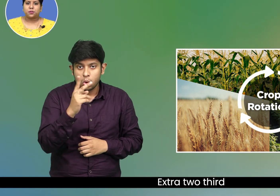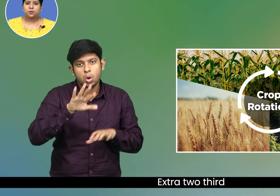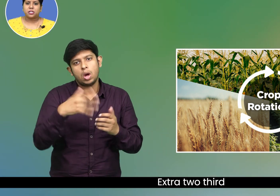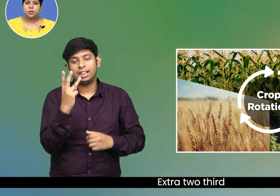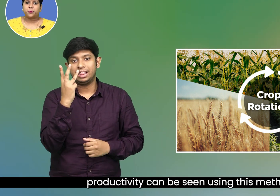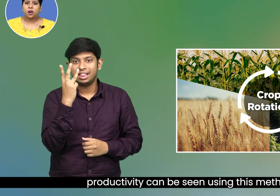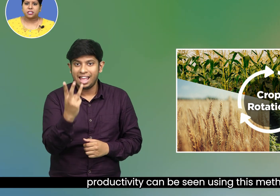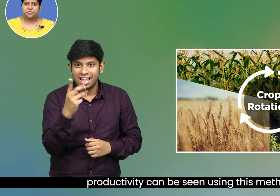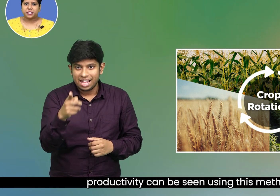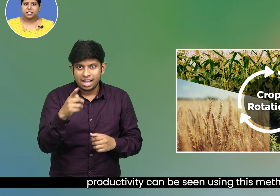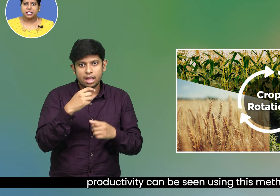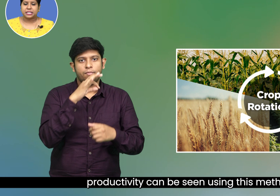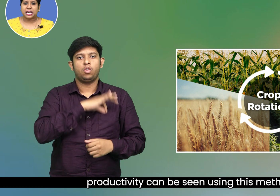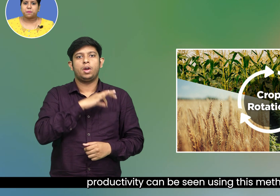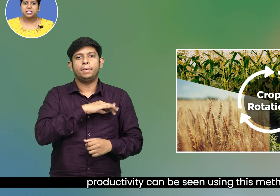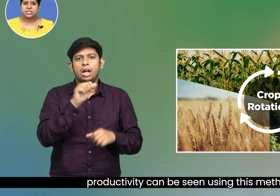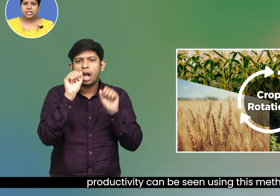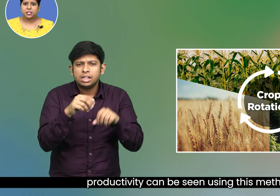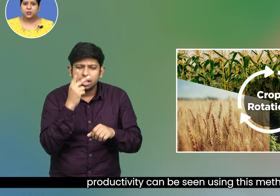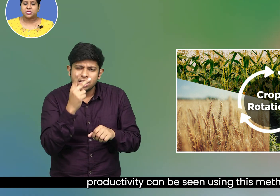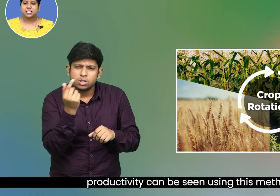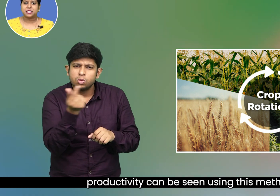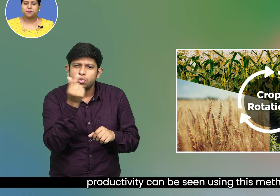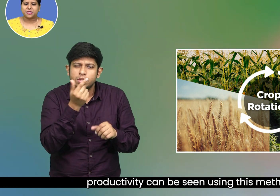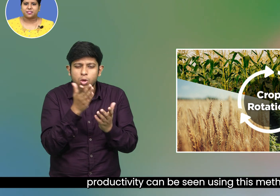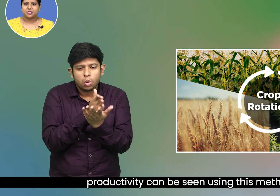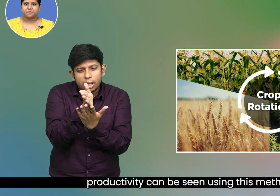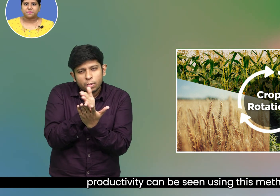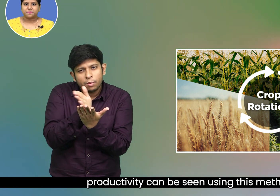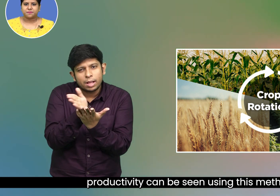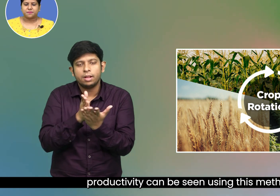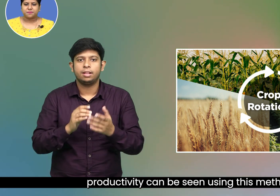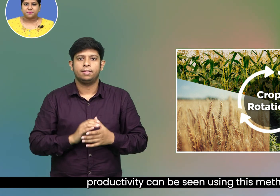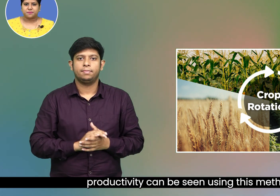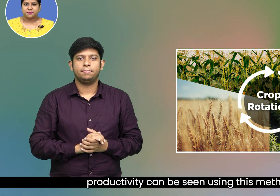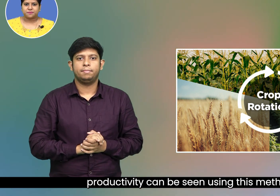Extra 2/3 productivity can be seen using this method.